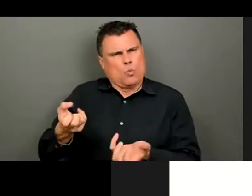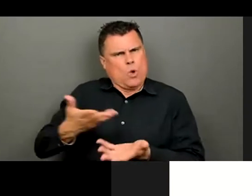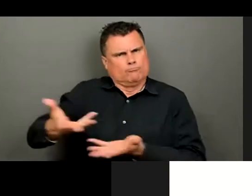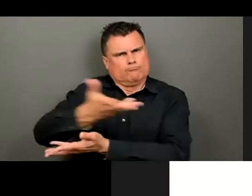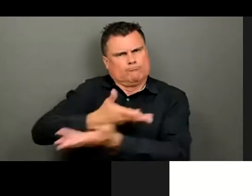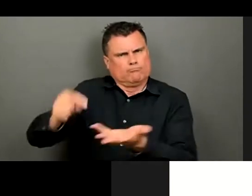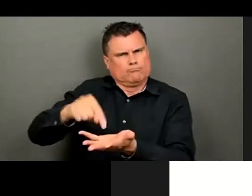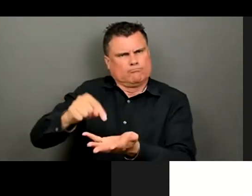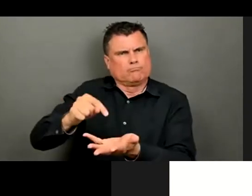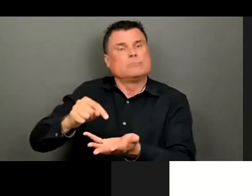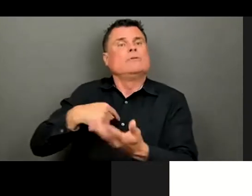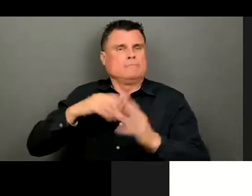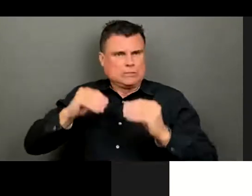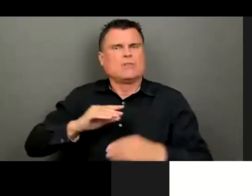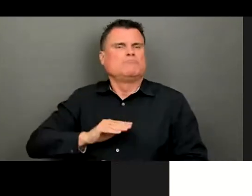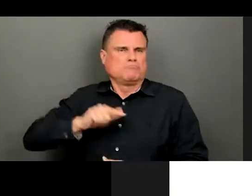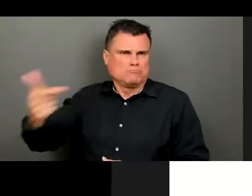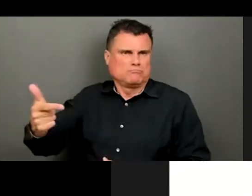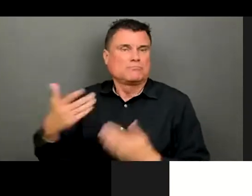the organizers. Thank you so much.